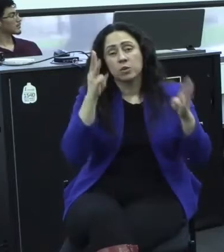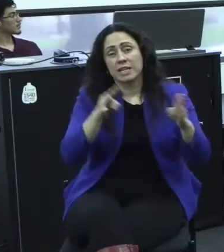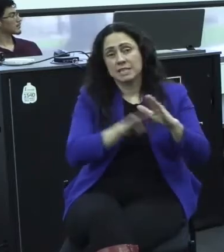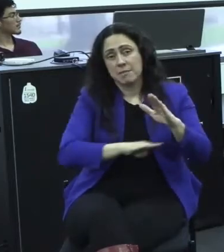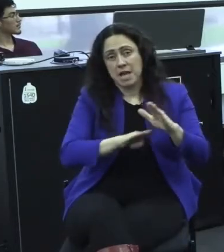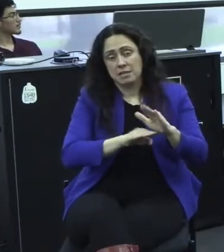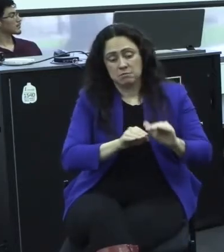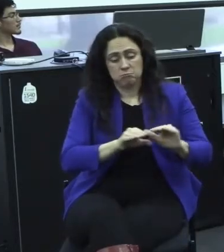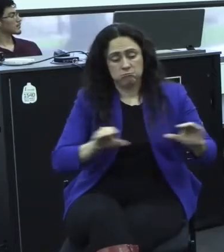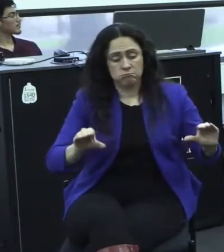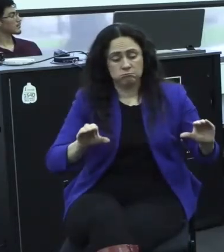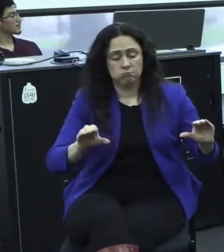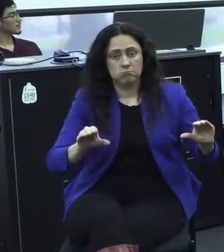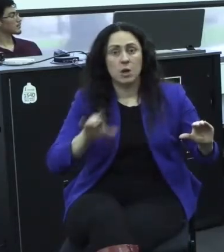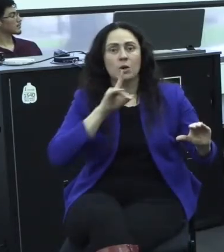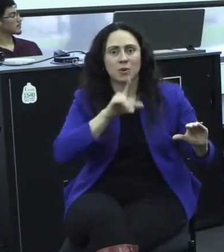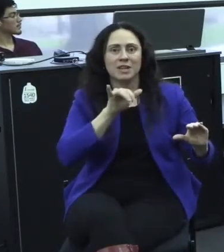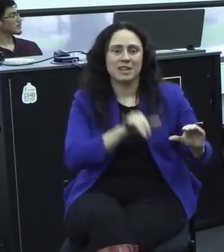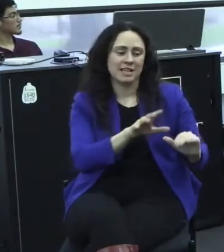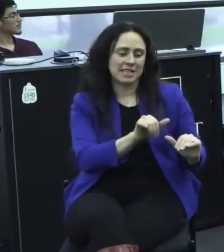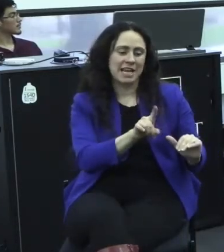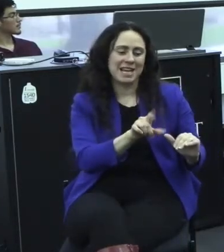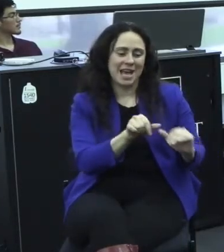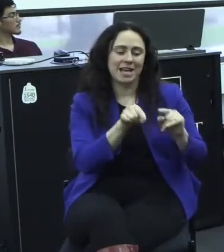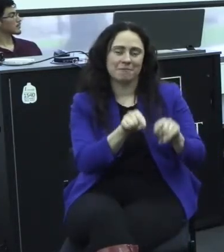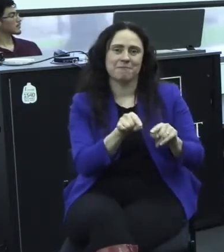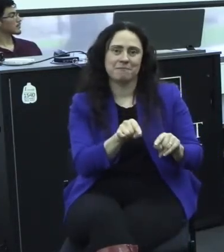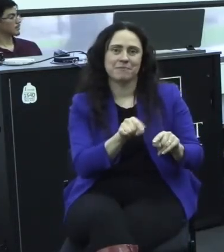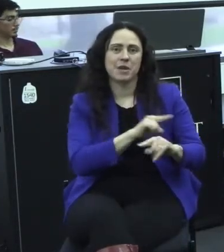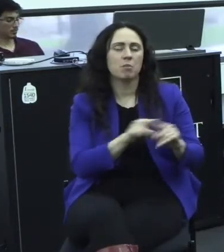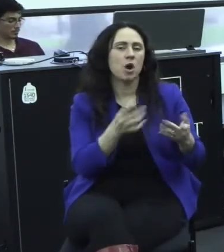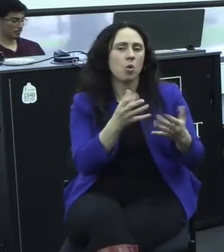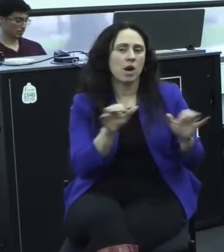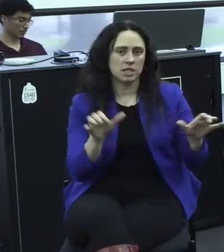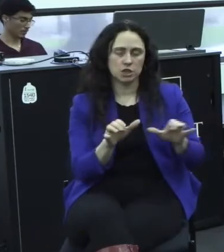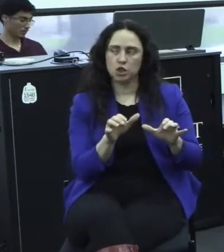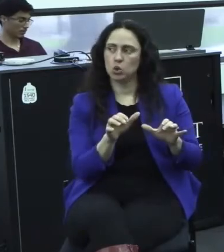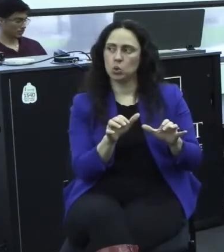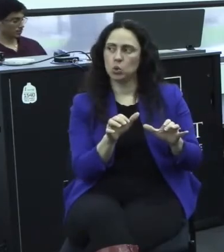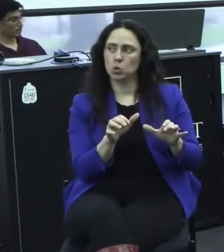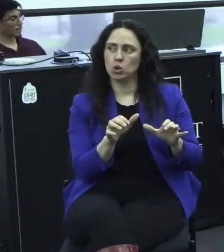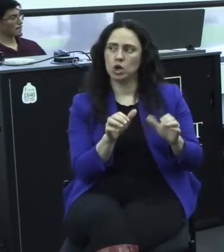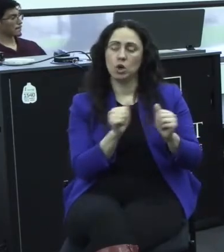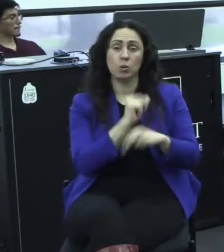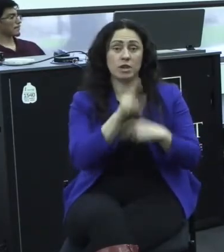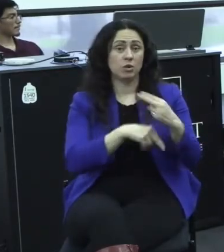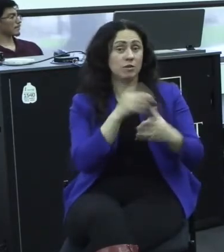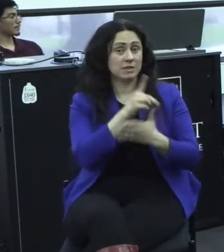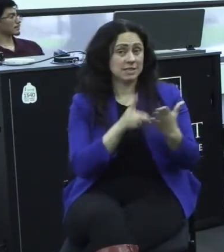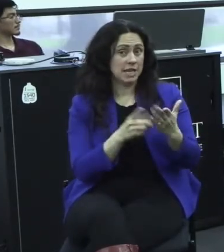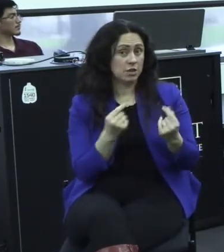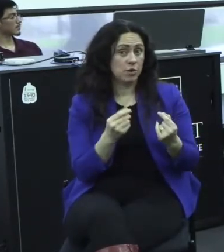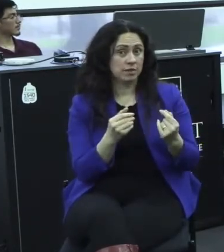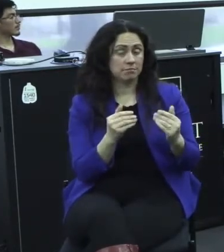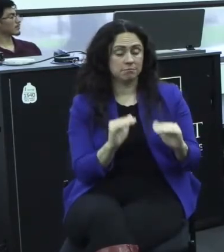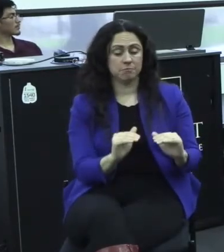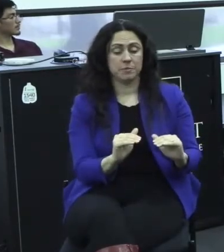base. And really that's ADA. But what we want to do with universal design is start